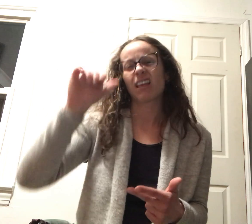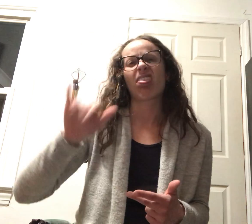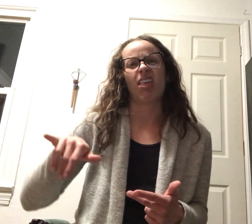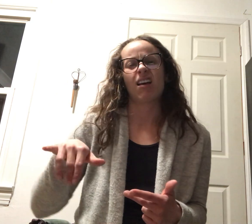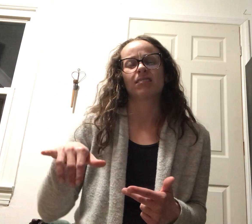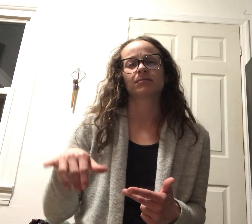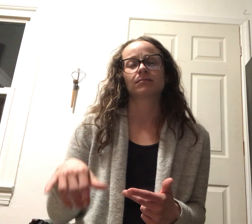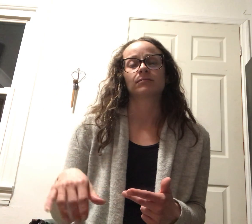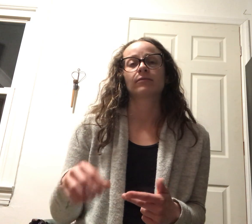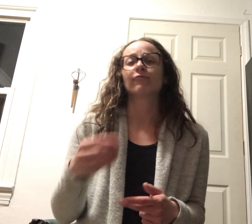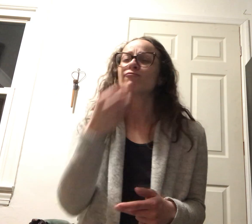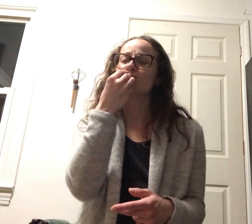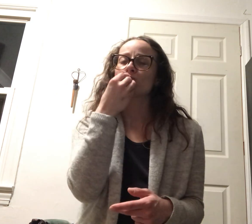of.